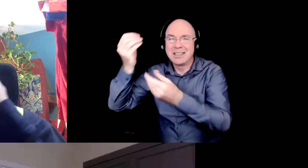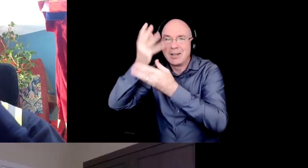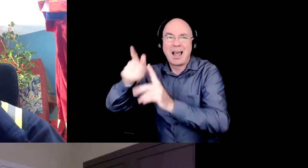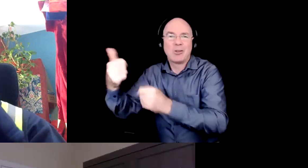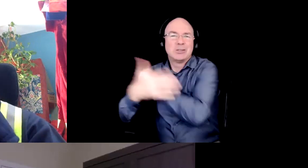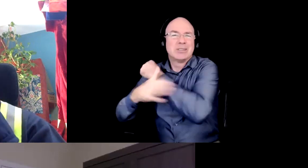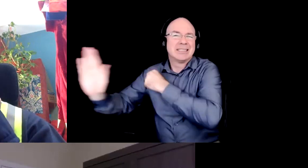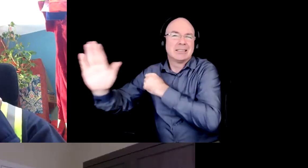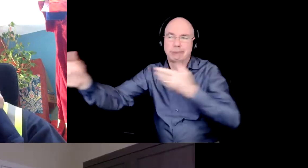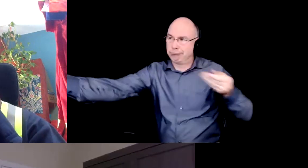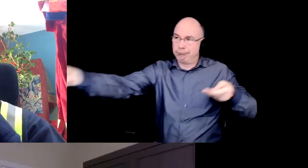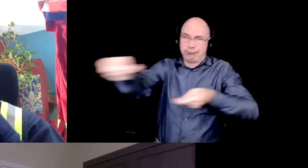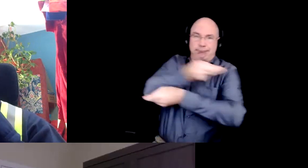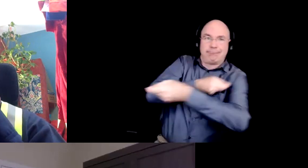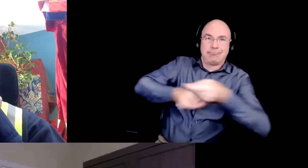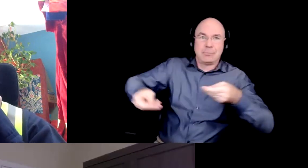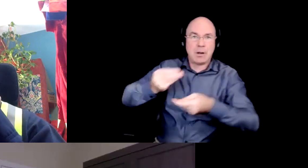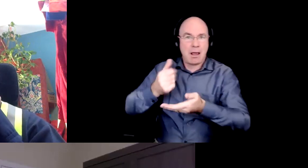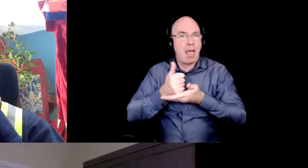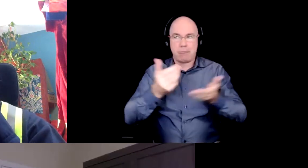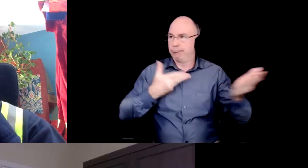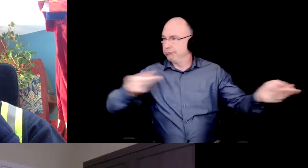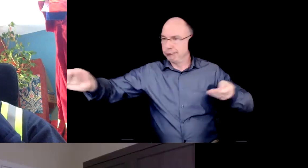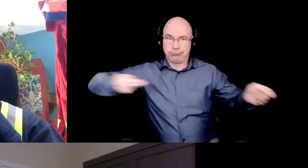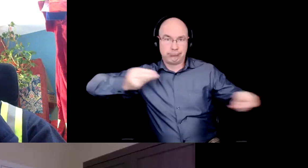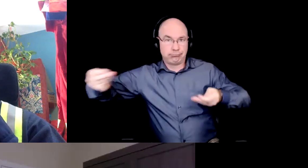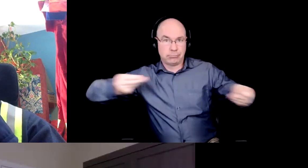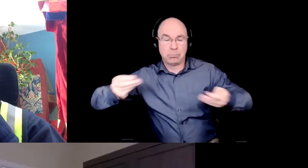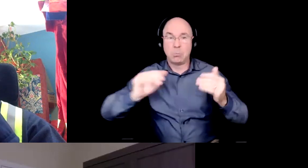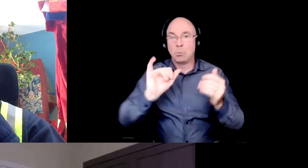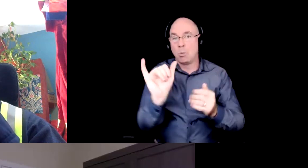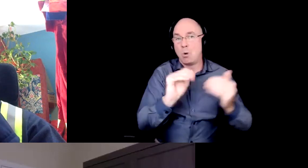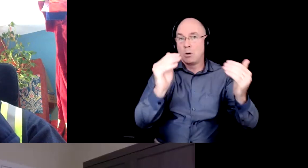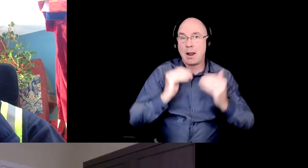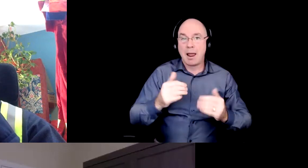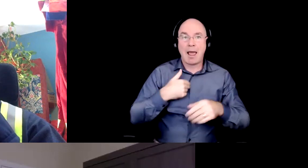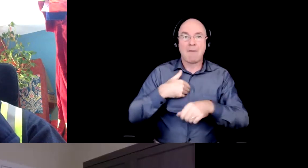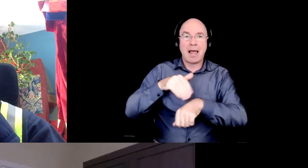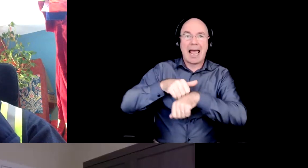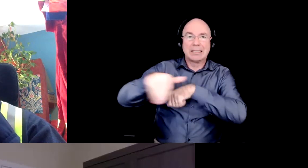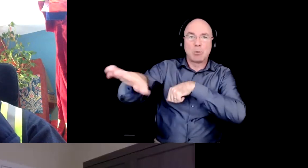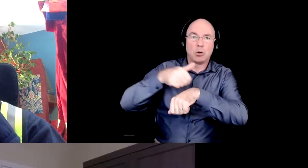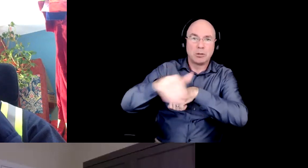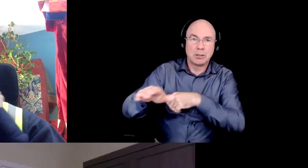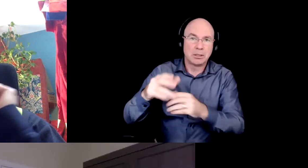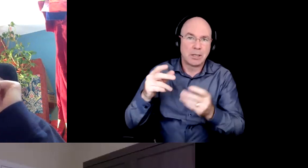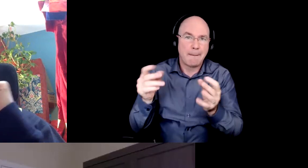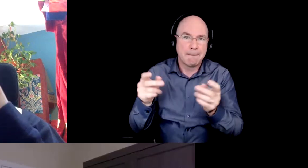countries. So we're sometimes able to help on that front. We also review export permits. So if